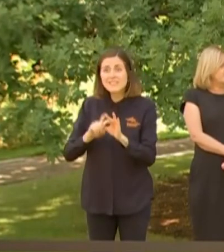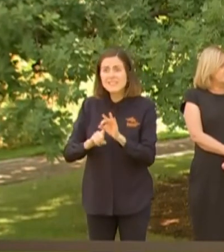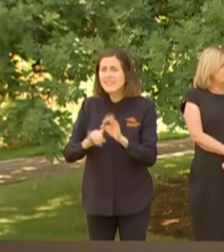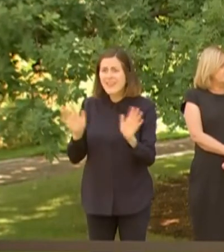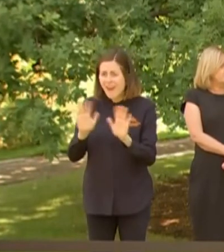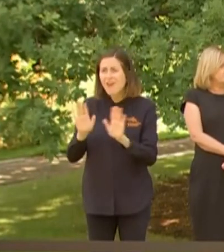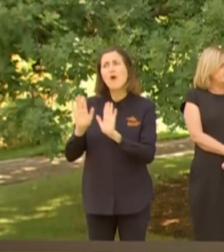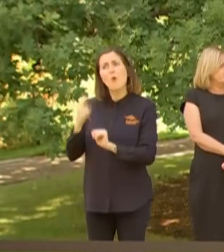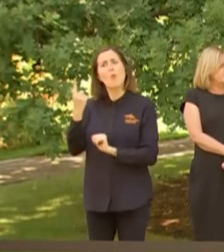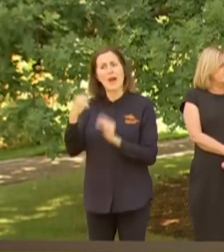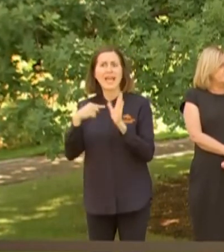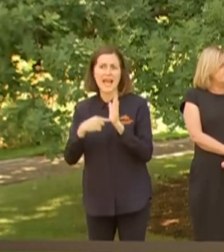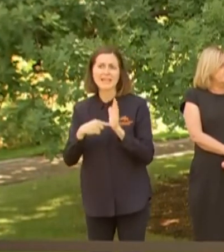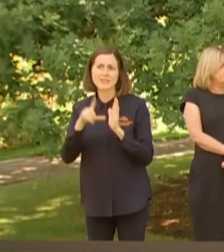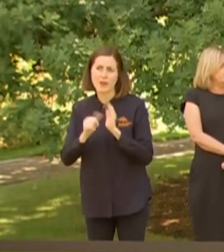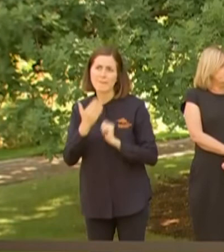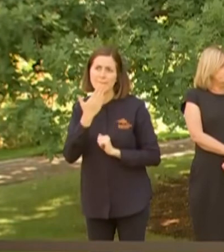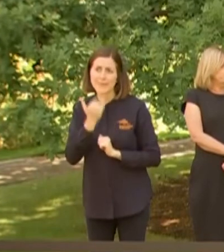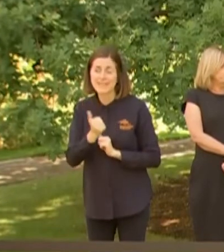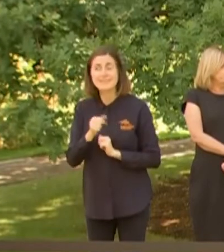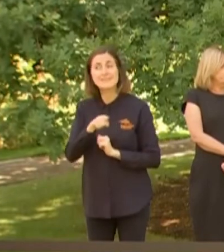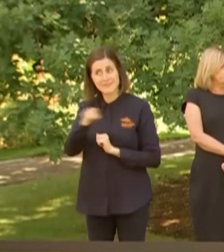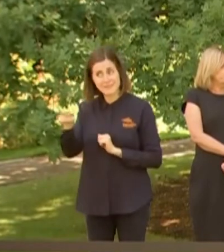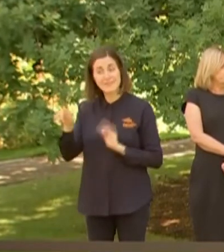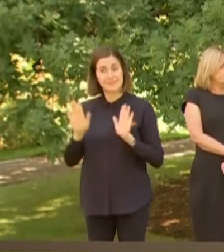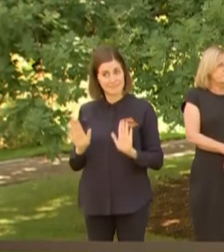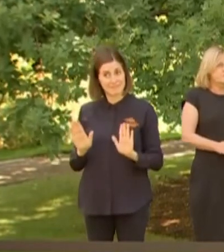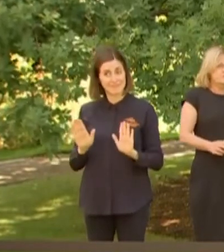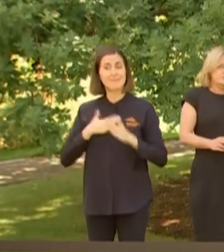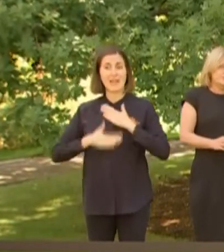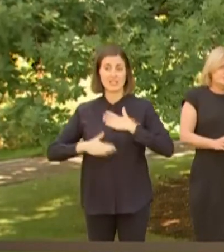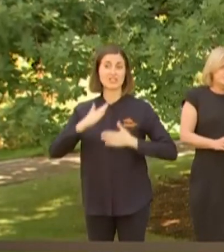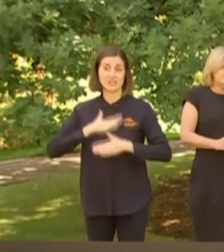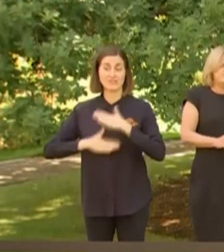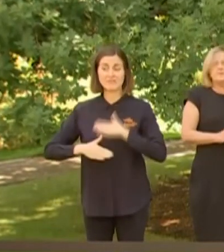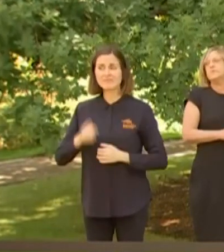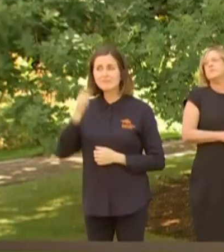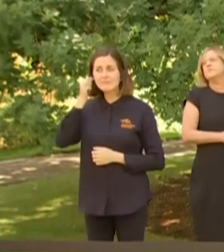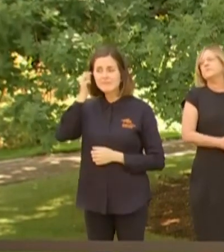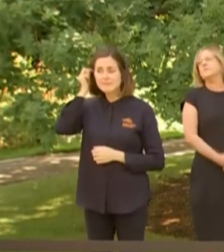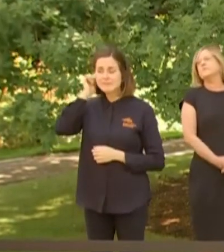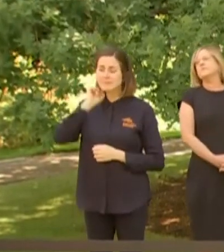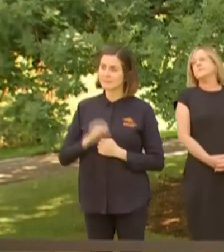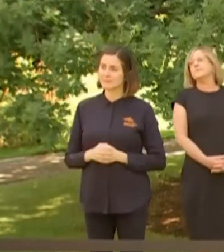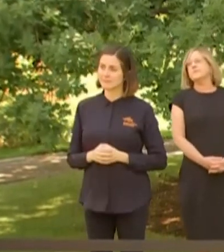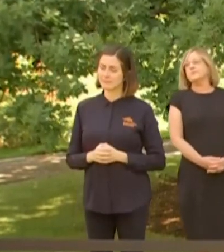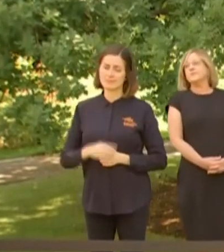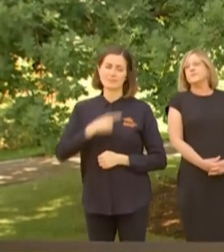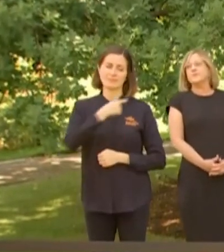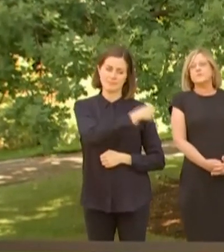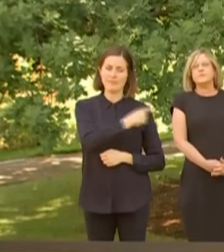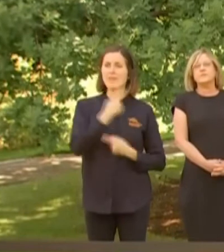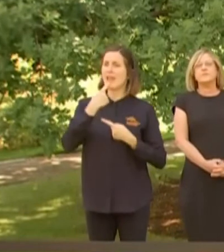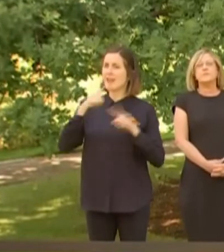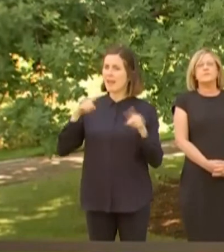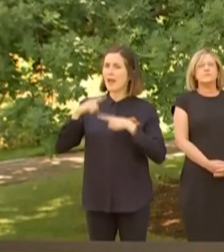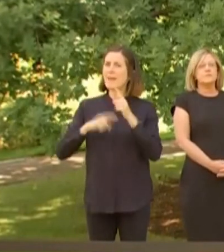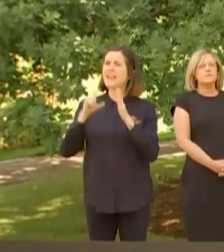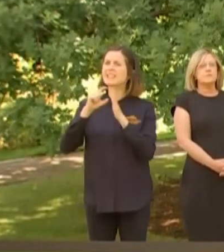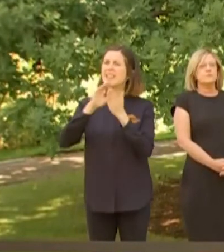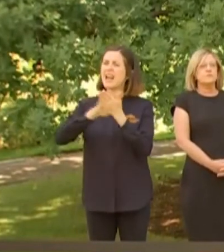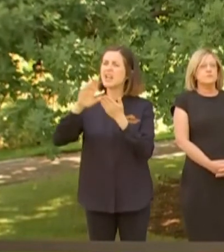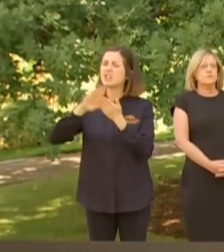One at a time, and I'll try as best I can. You can be the judge. Answer all the questions you ask. Yes.